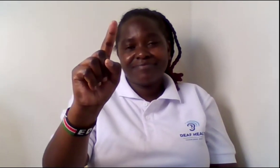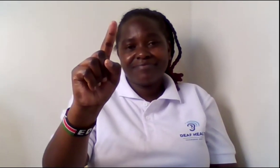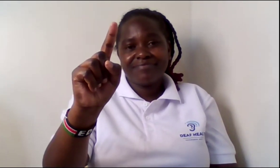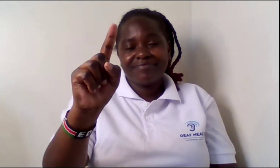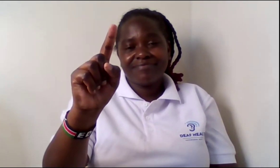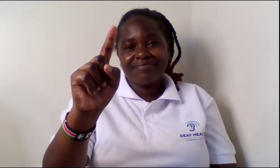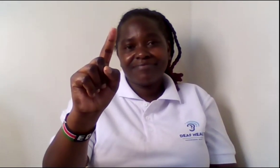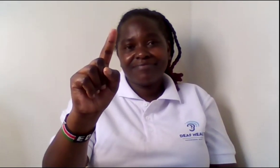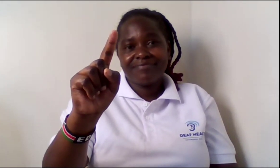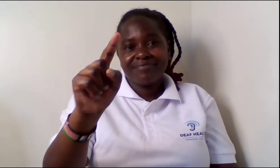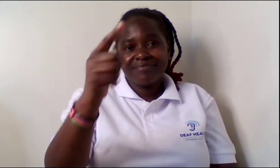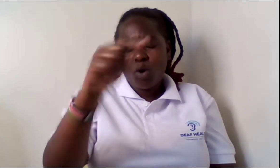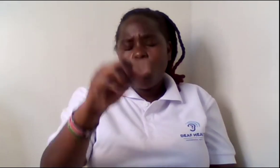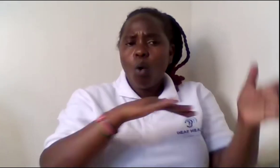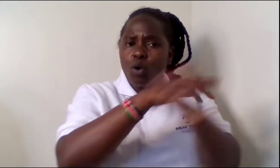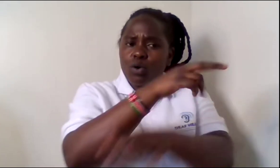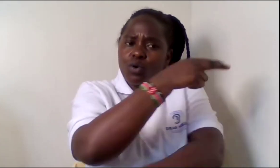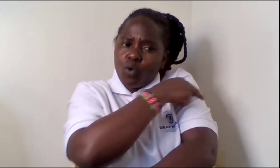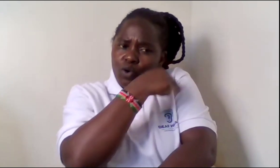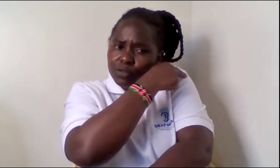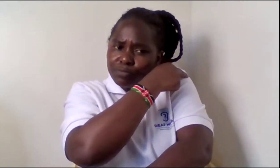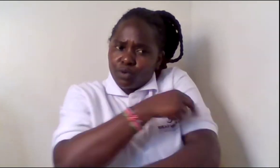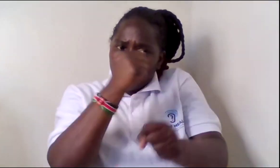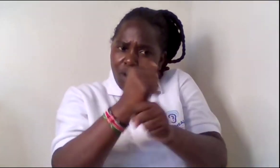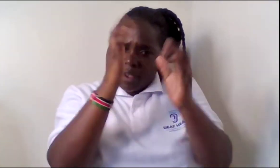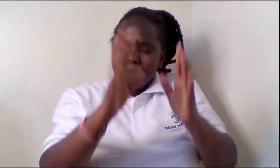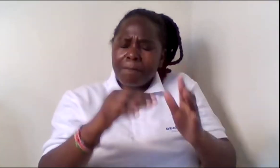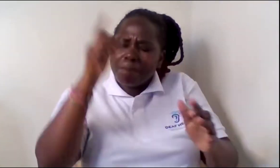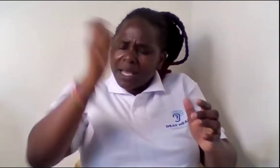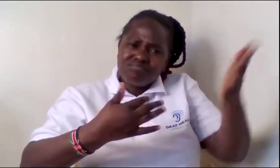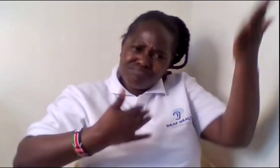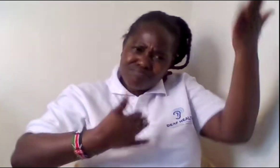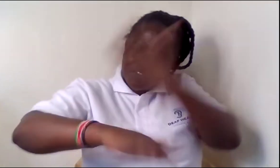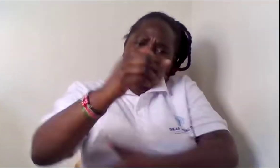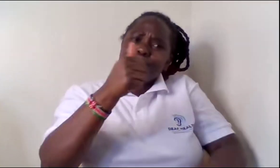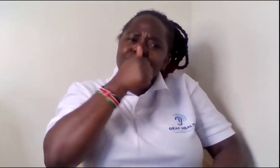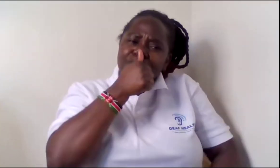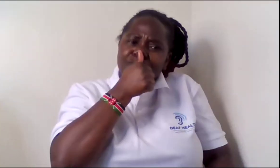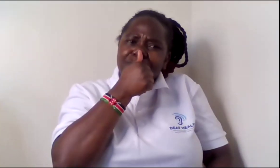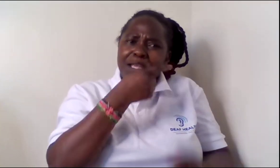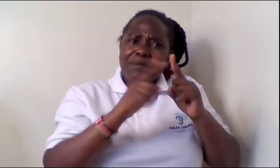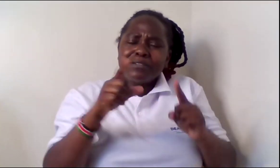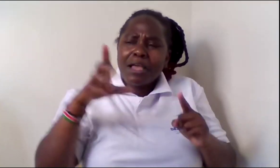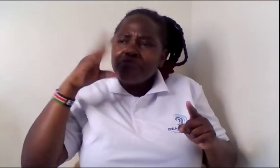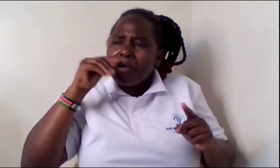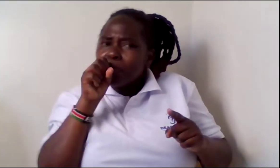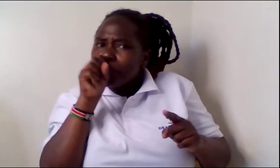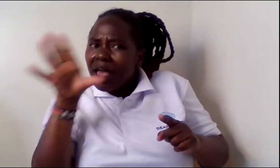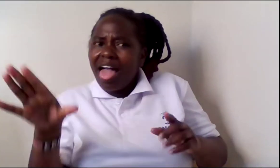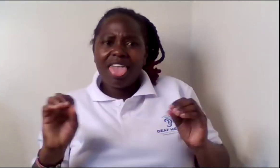All healthcare workers are supposed to have to be professional, and that's why even if the president was sick and